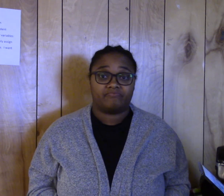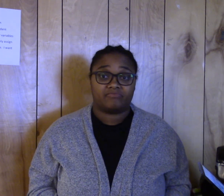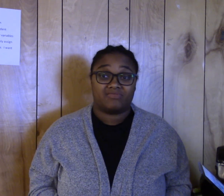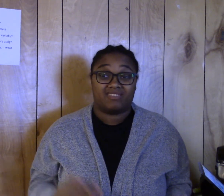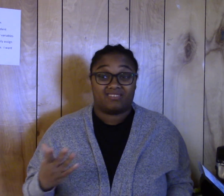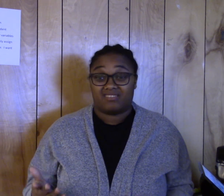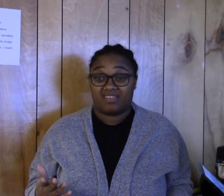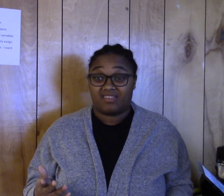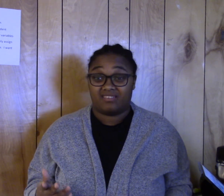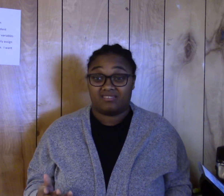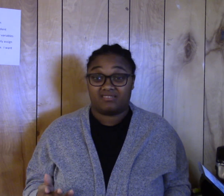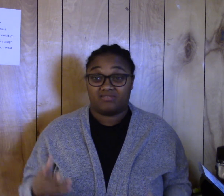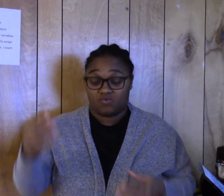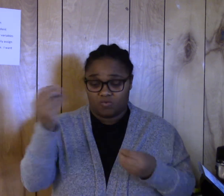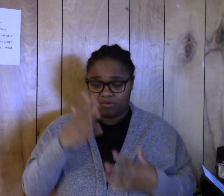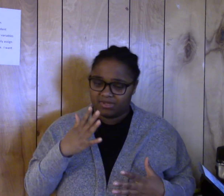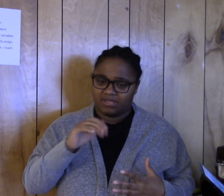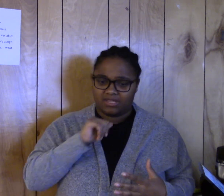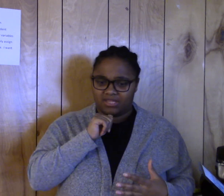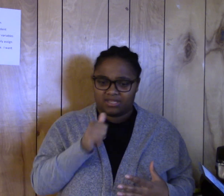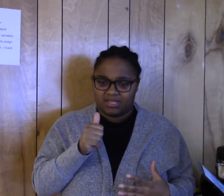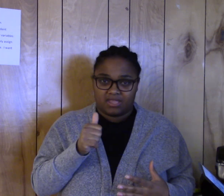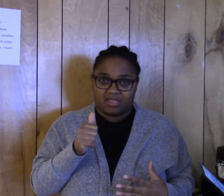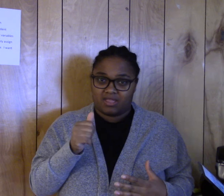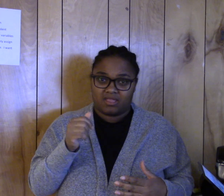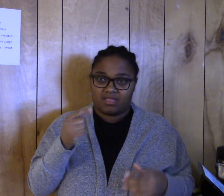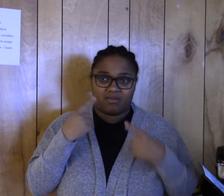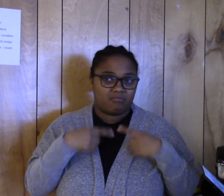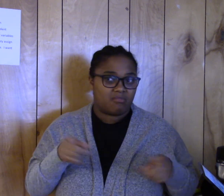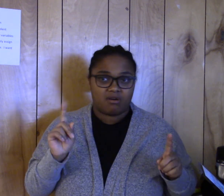we get kind of bent out of shape. Okay.